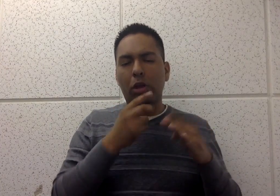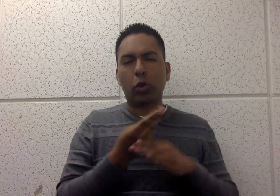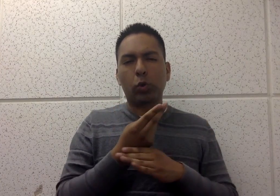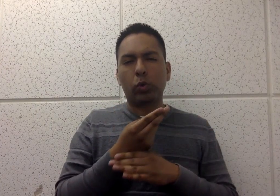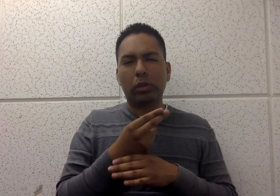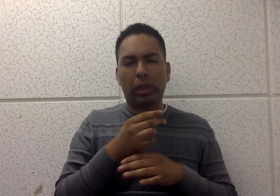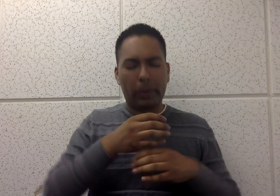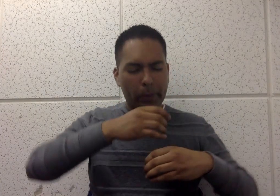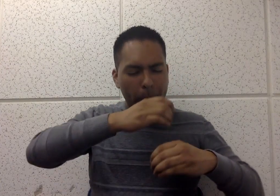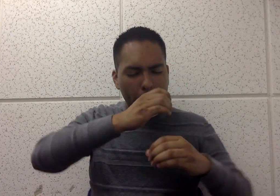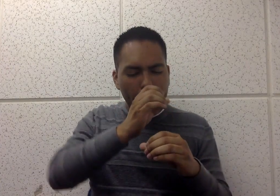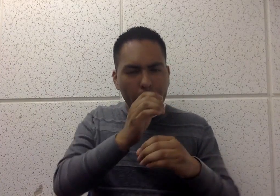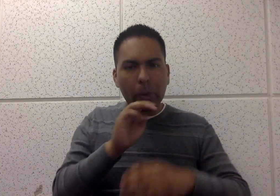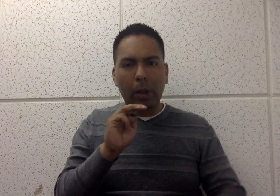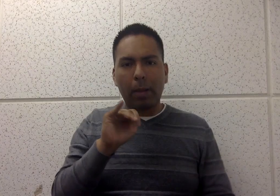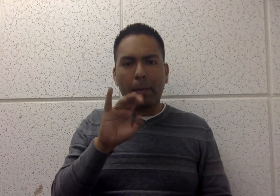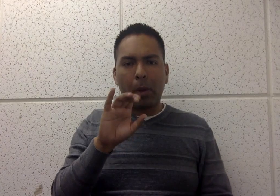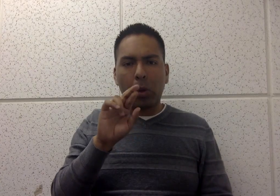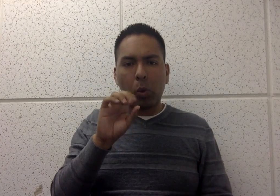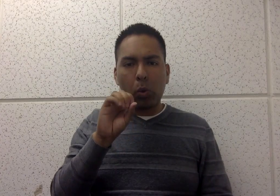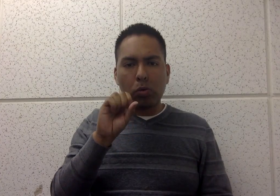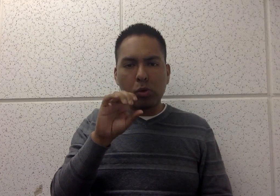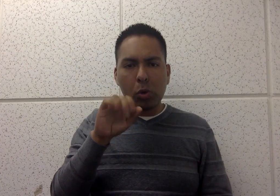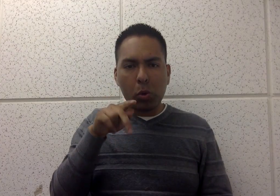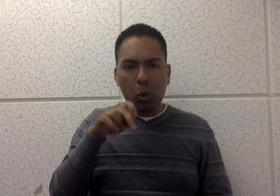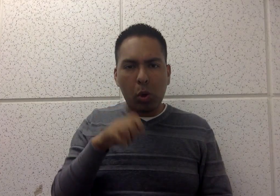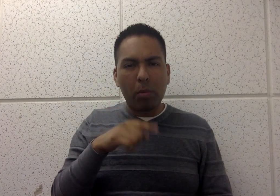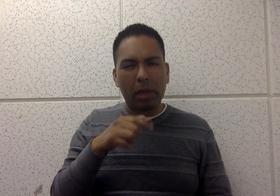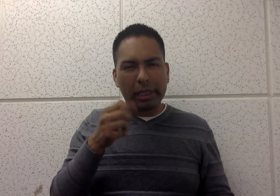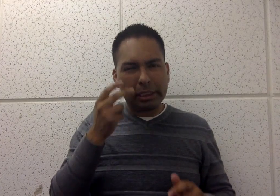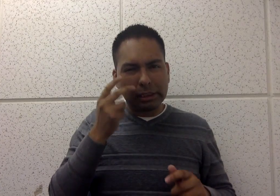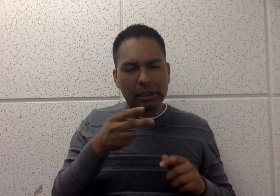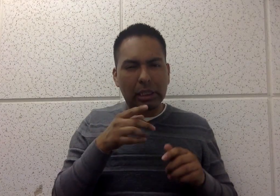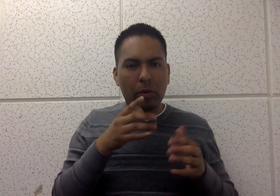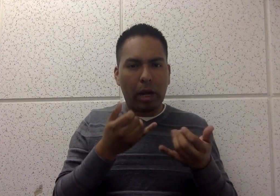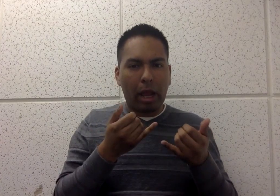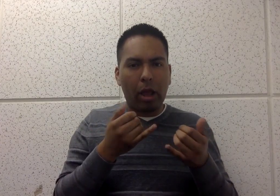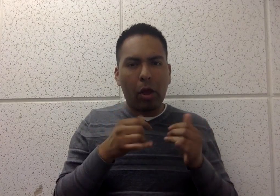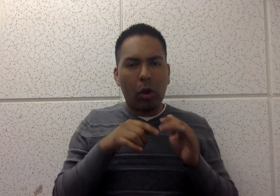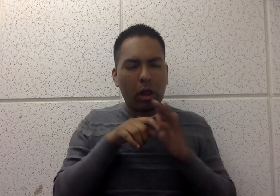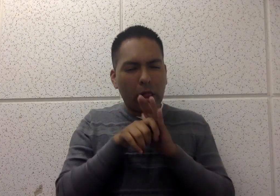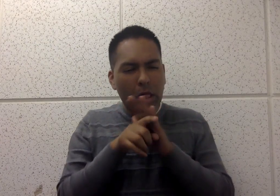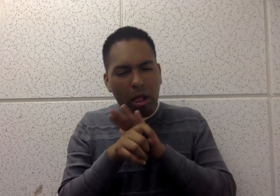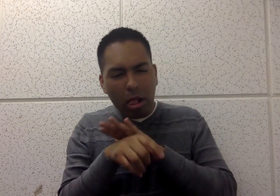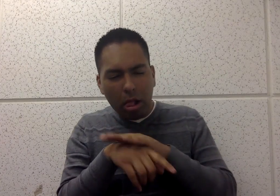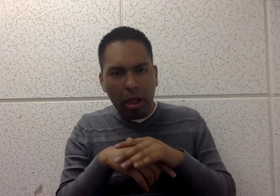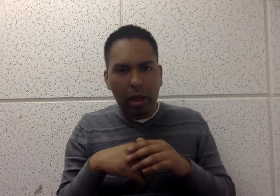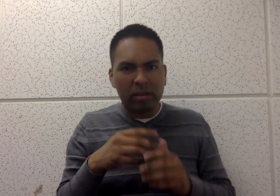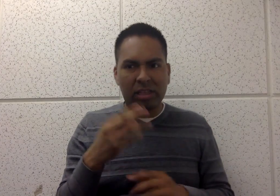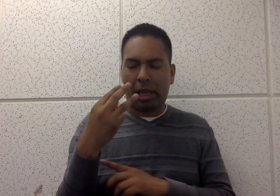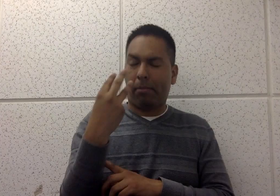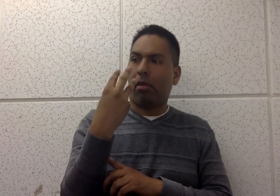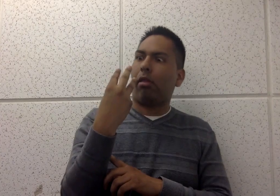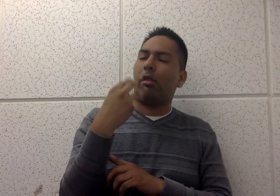inside the nest. In the beginning, you see the ants just kind of engaging with the fiber optics microscope. But the idea is that the ants are in there,